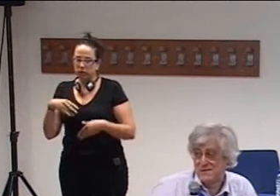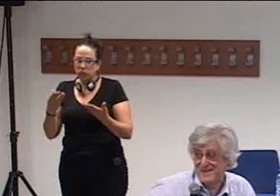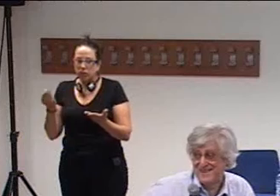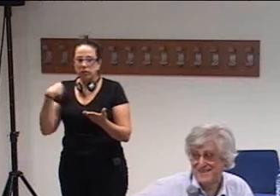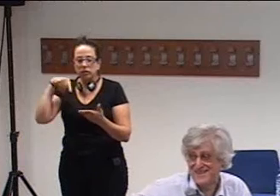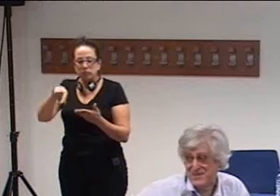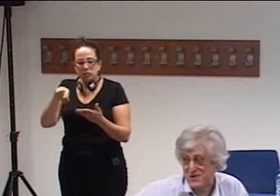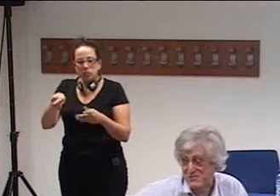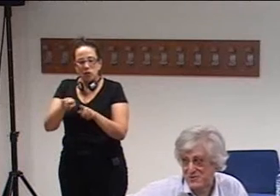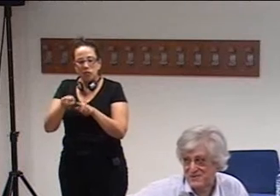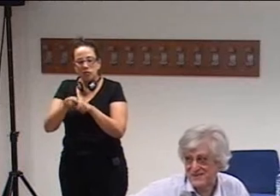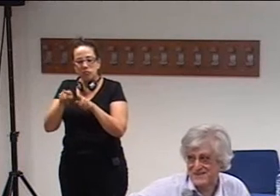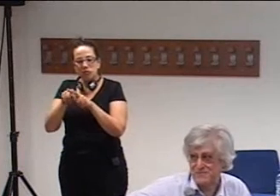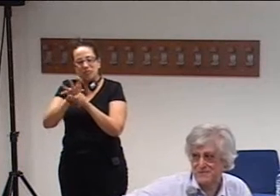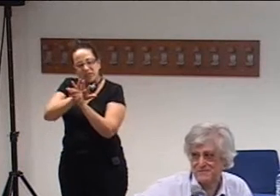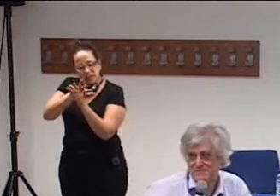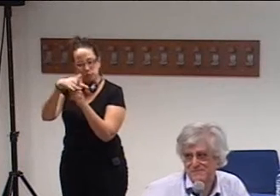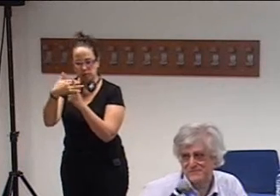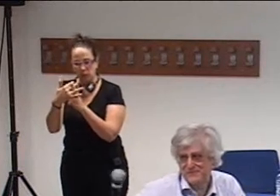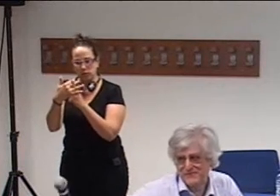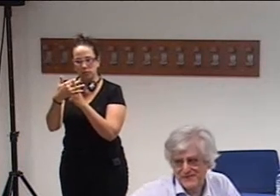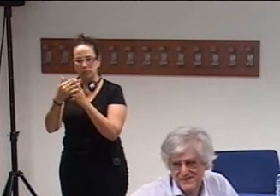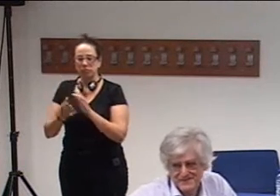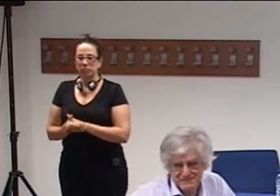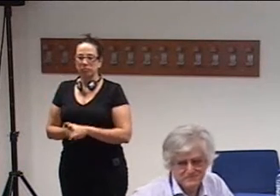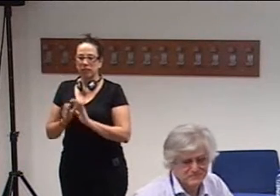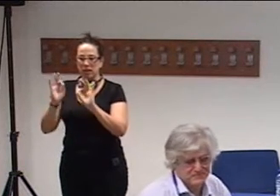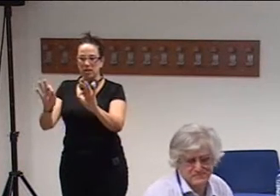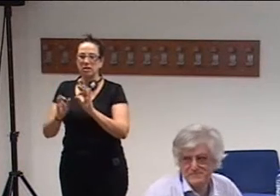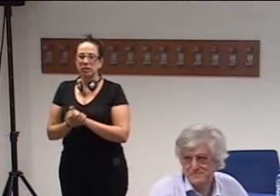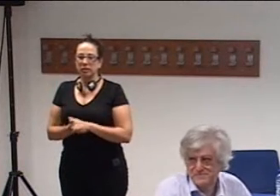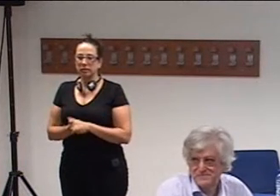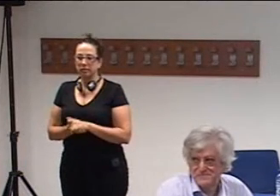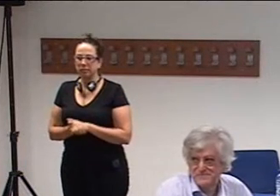So this is a little bit of context for this approach and this project.